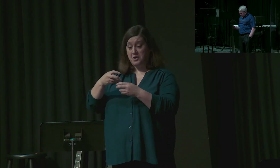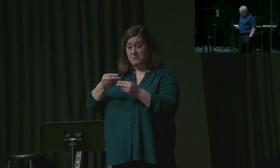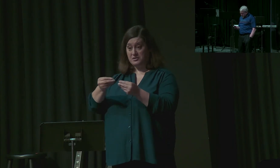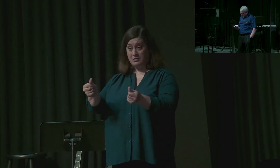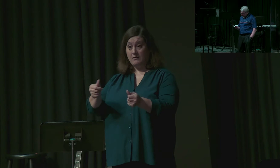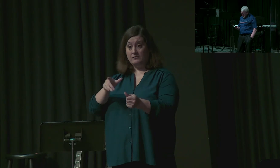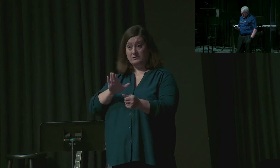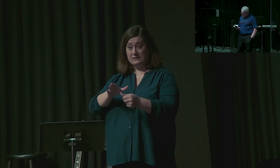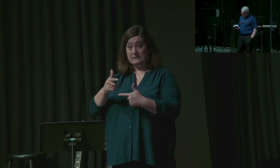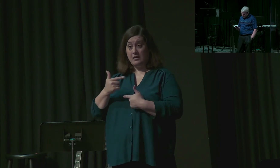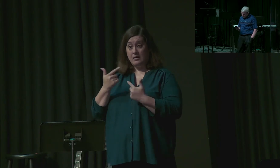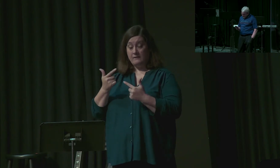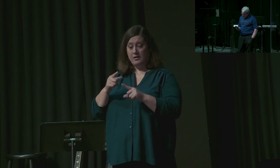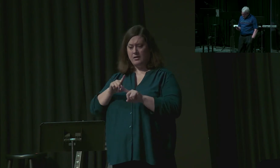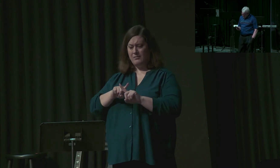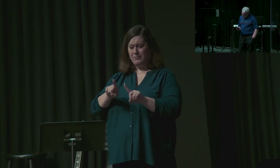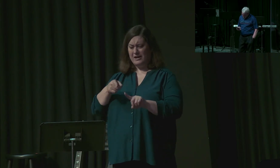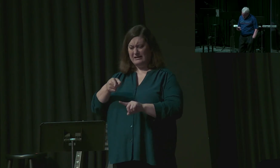about.